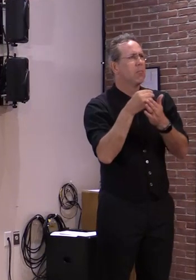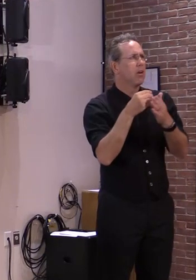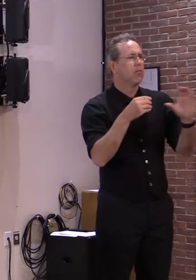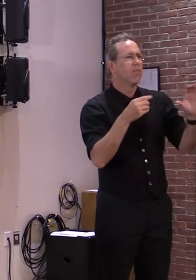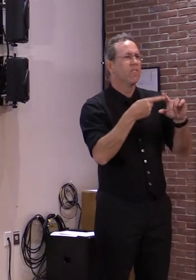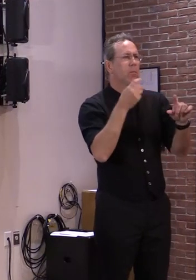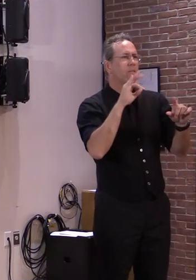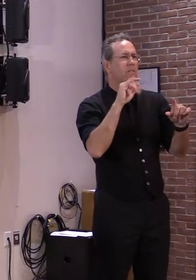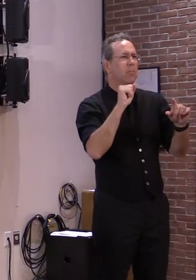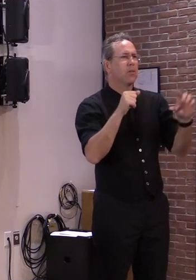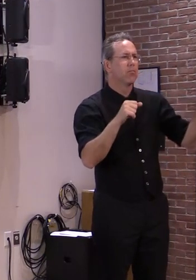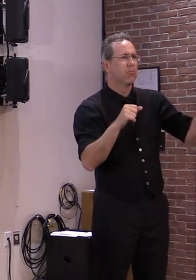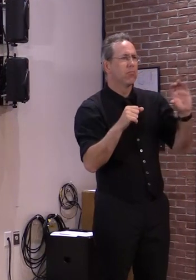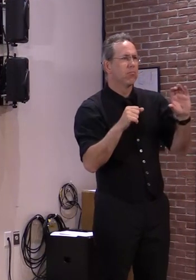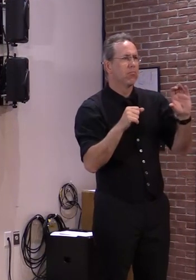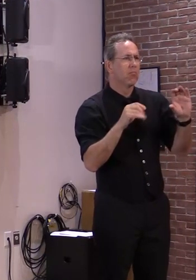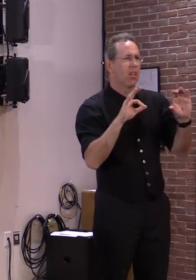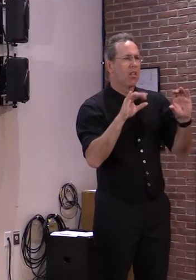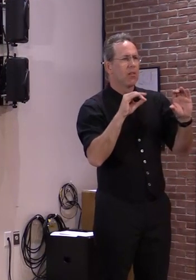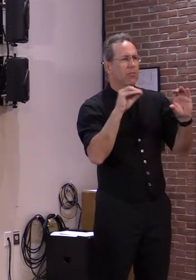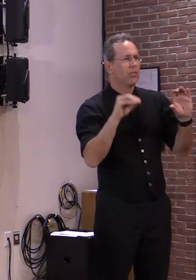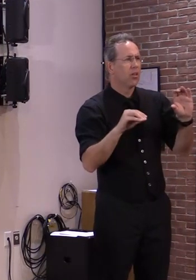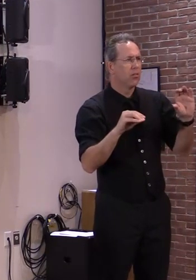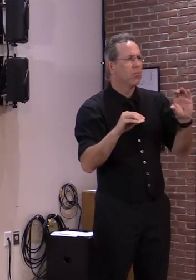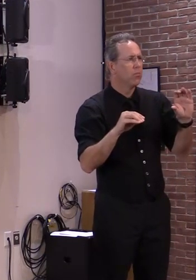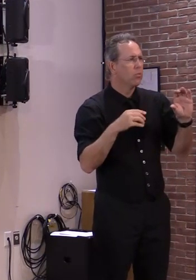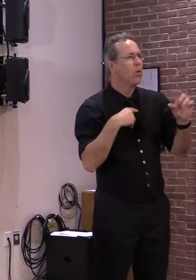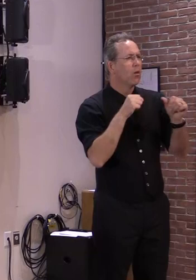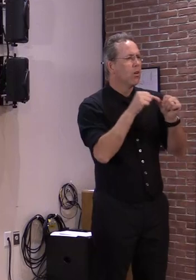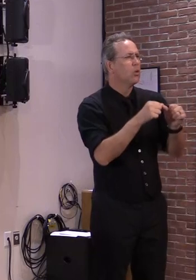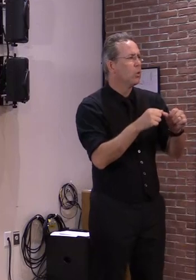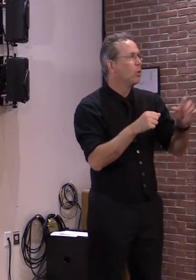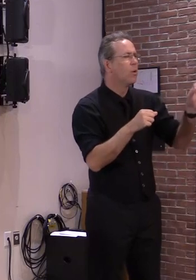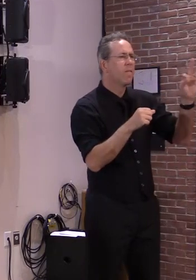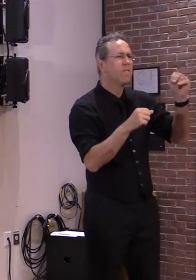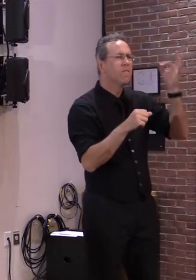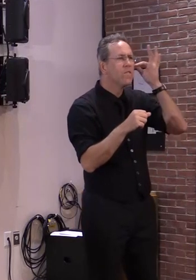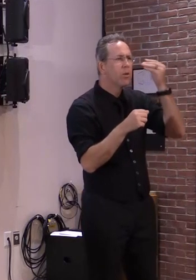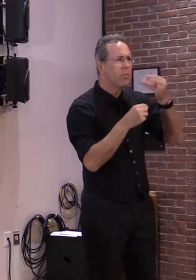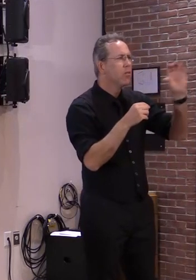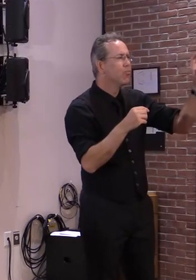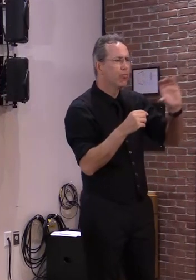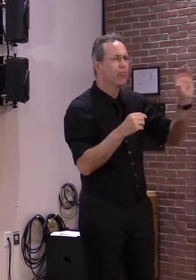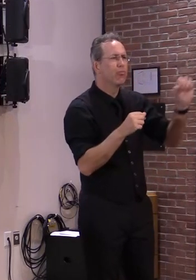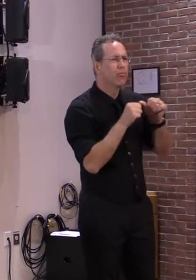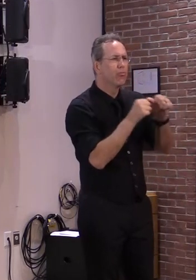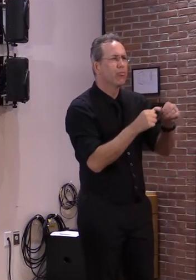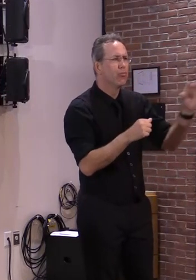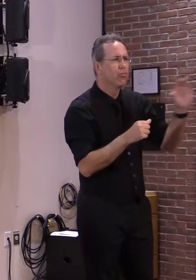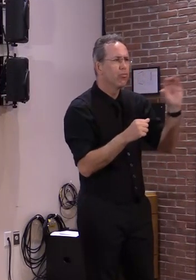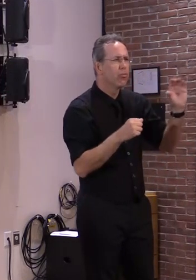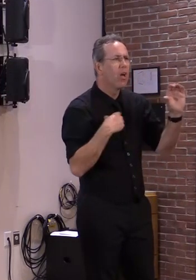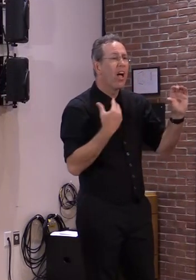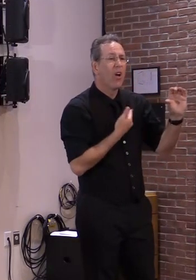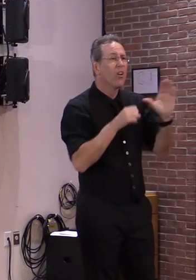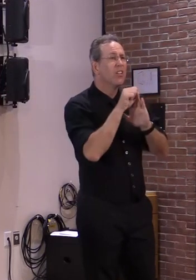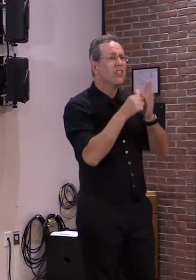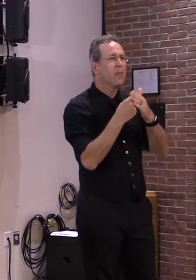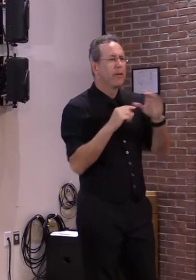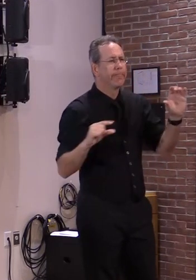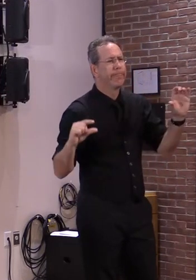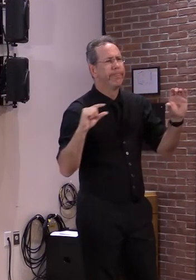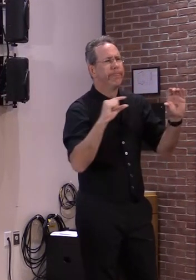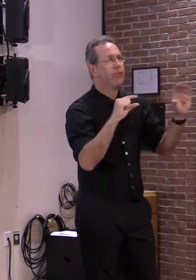you know, we would try to do FEMA funding up until the point that FEMA funding went away. But I would argue